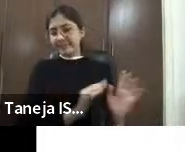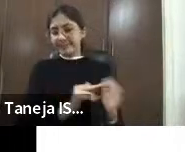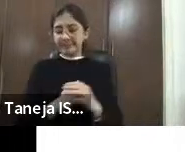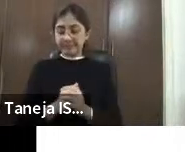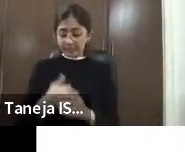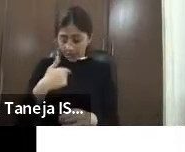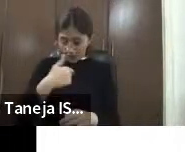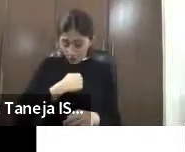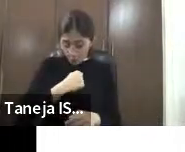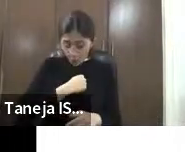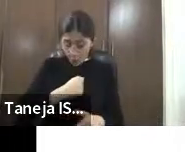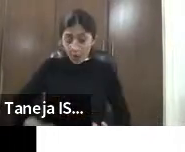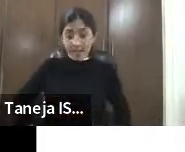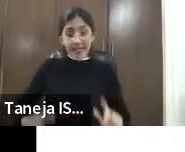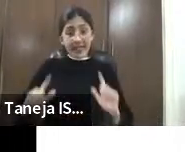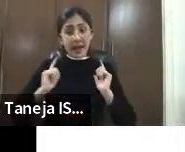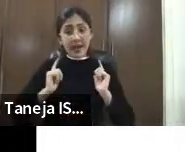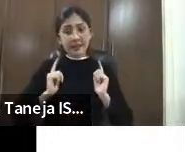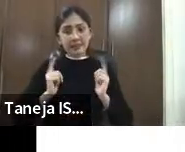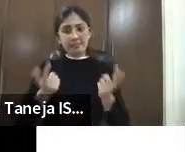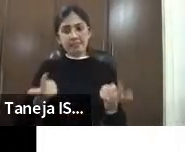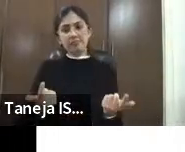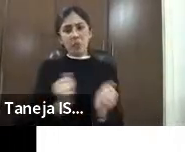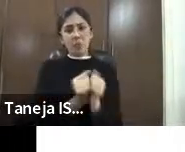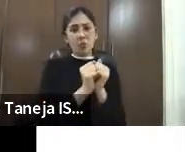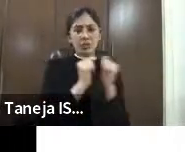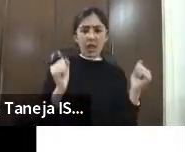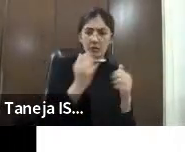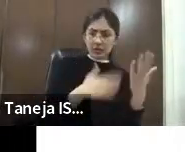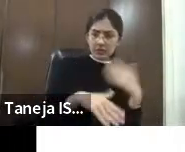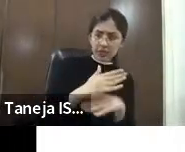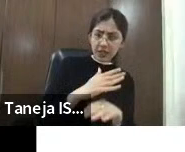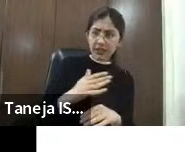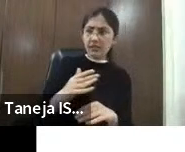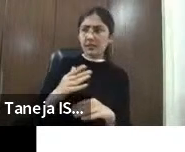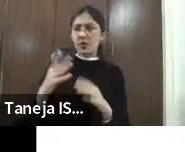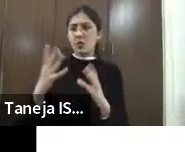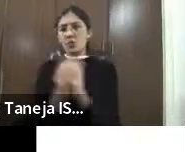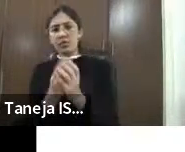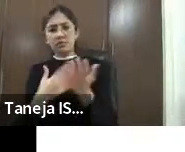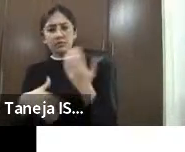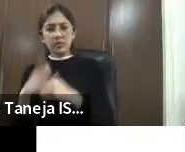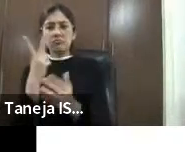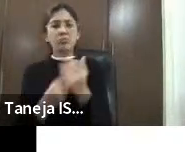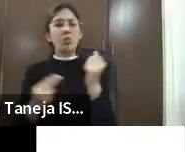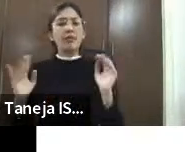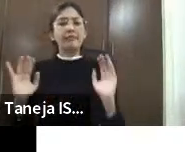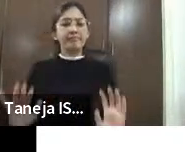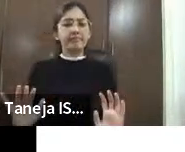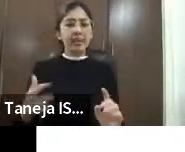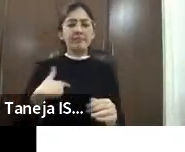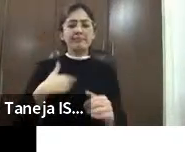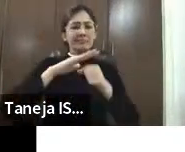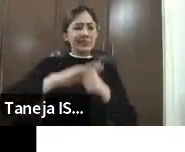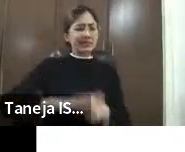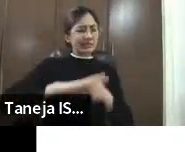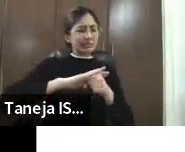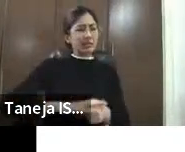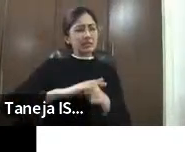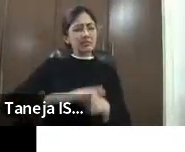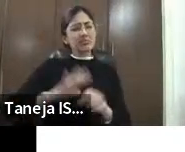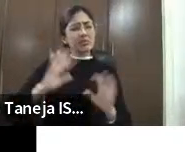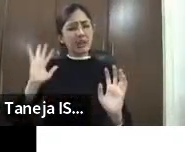person without disability as well as disability, and I have faced multiple discrimination, exclusion,